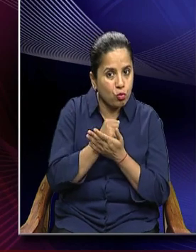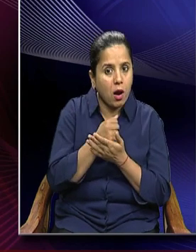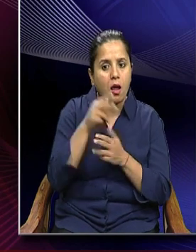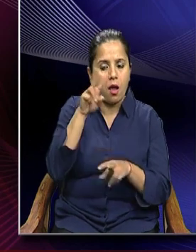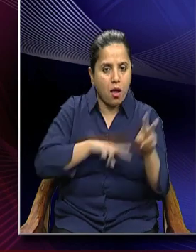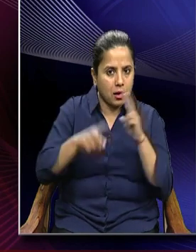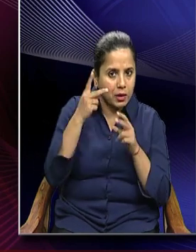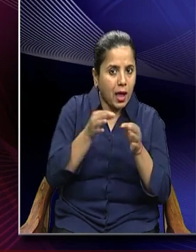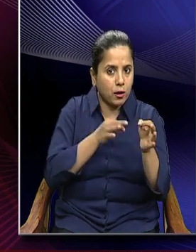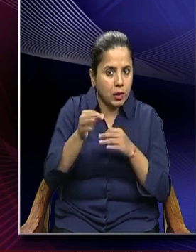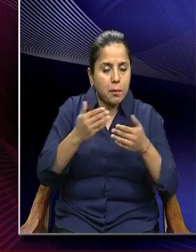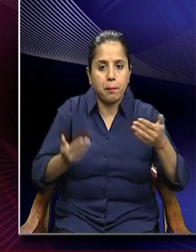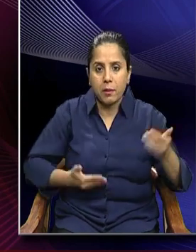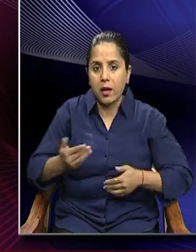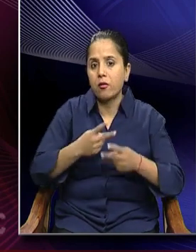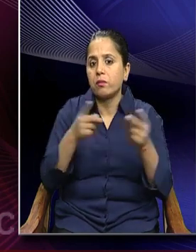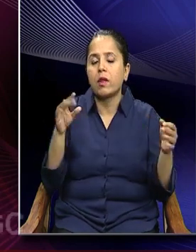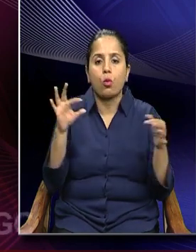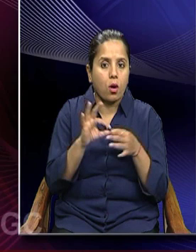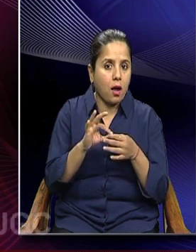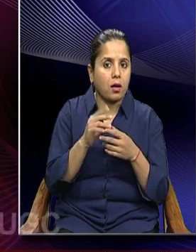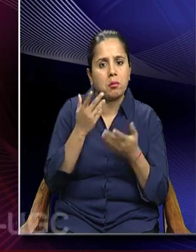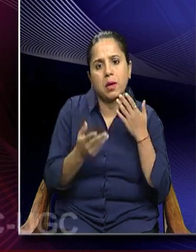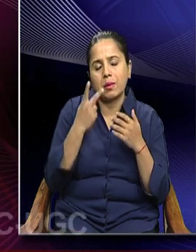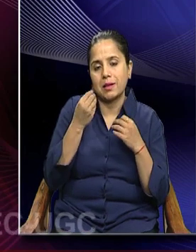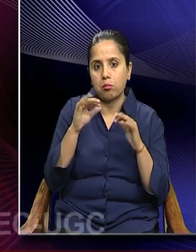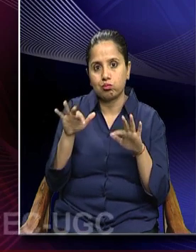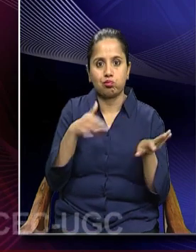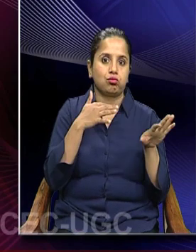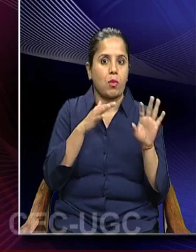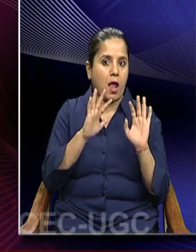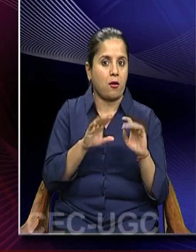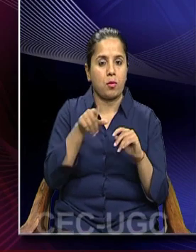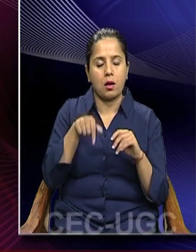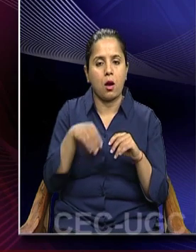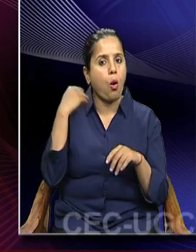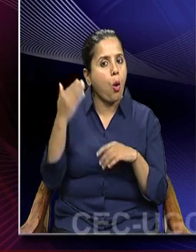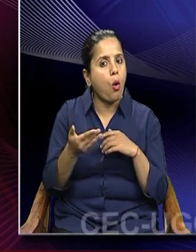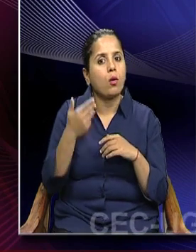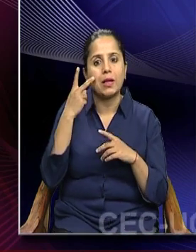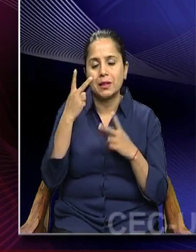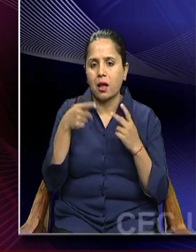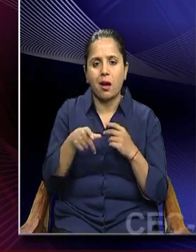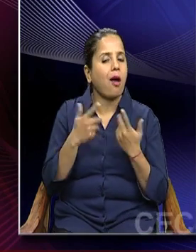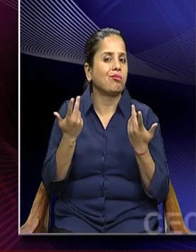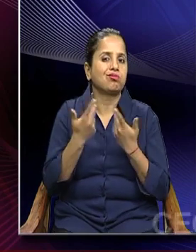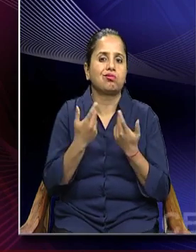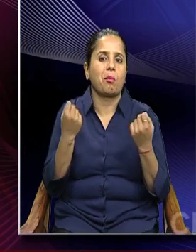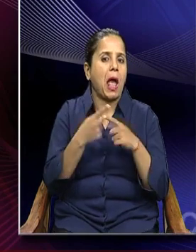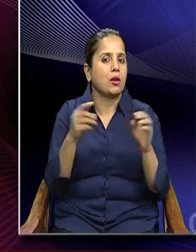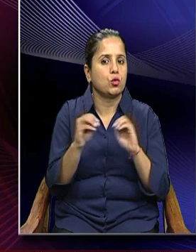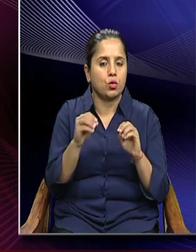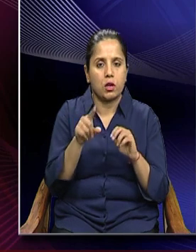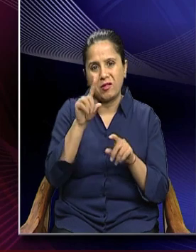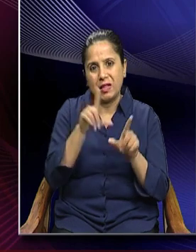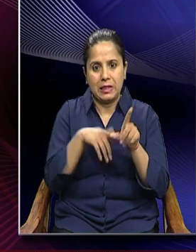anticipate and explain behaviors and connections may seem attractive, they have been considered inadequate for nearly 50 years